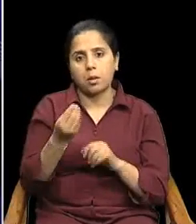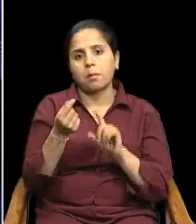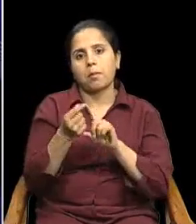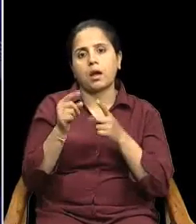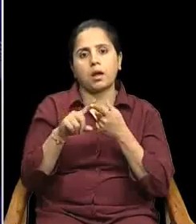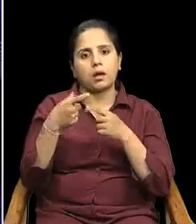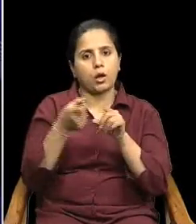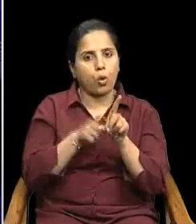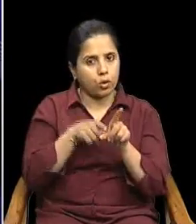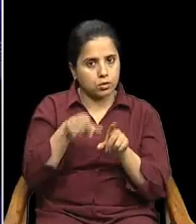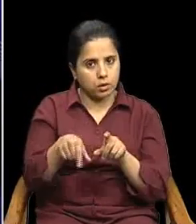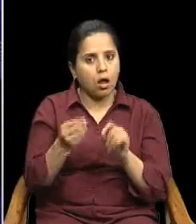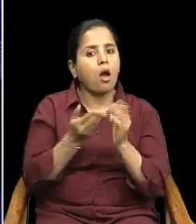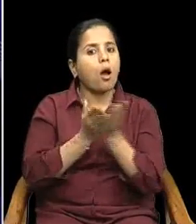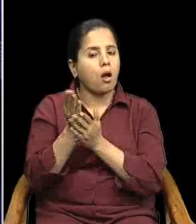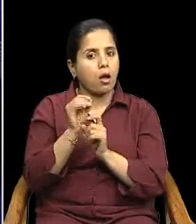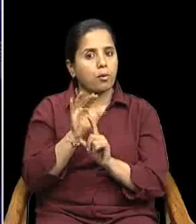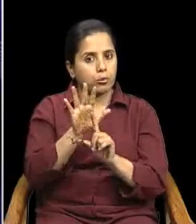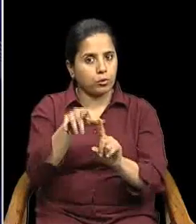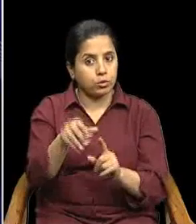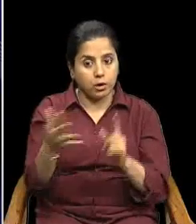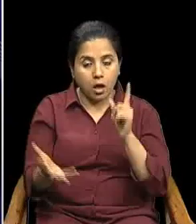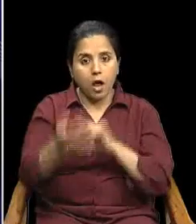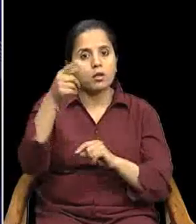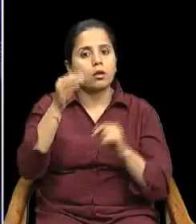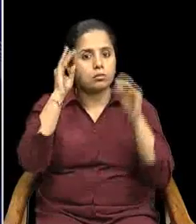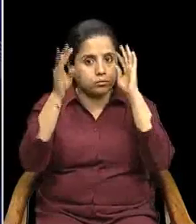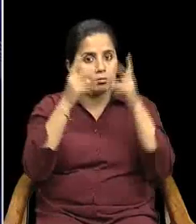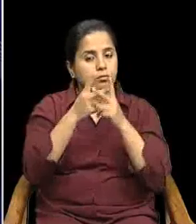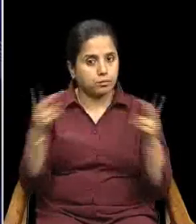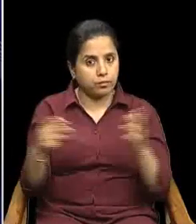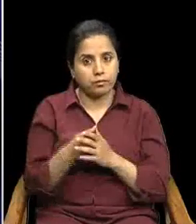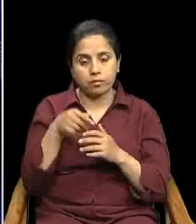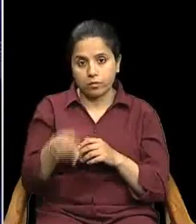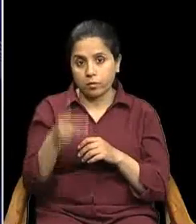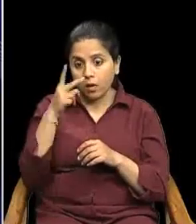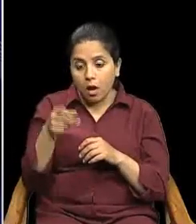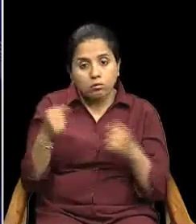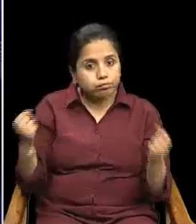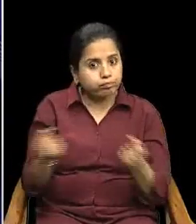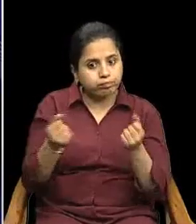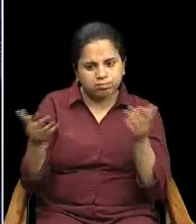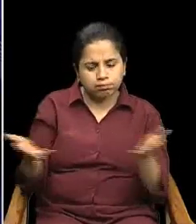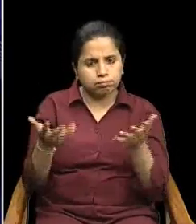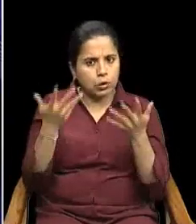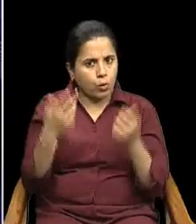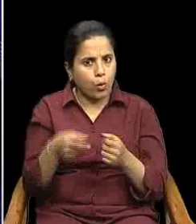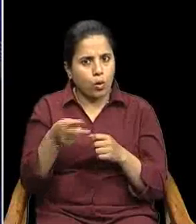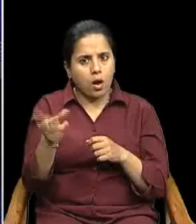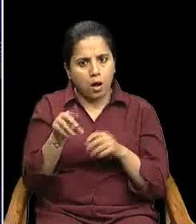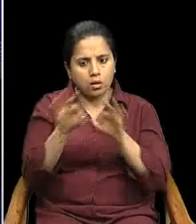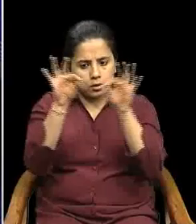pedagogical approaches to achieve the creativity. The stimulus activity,